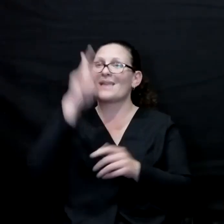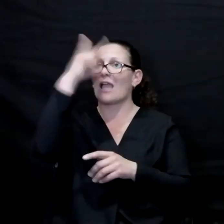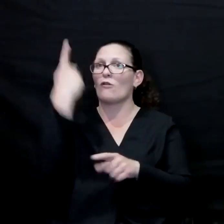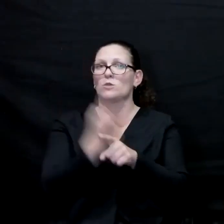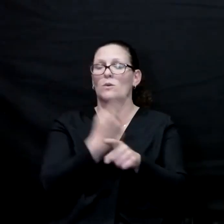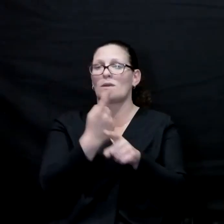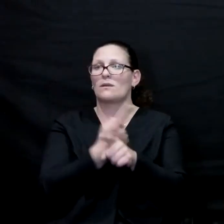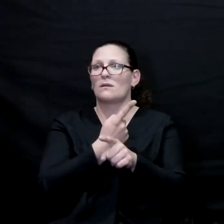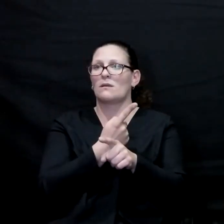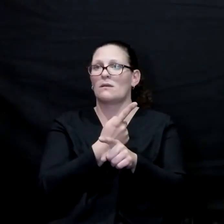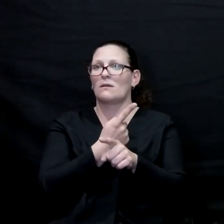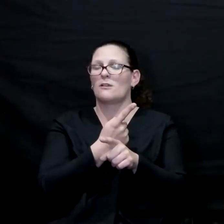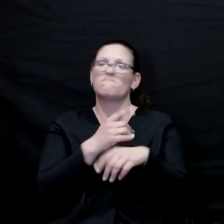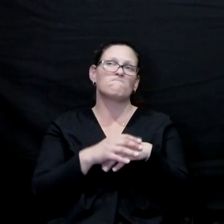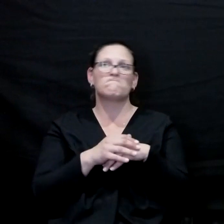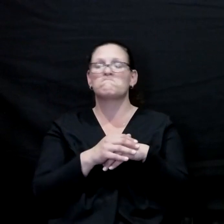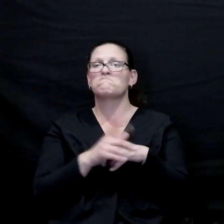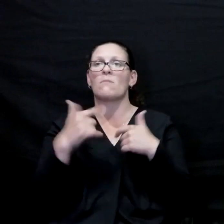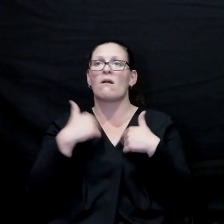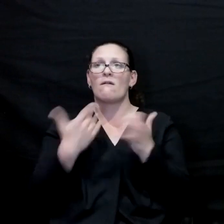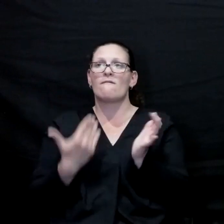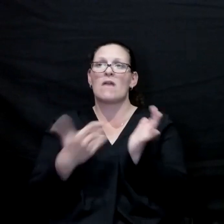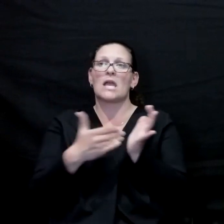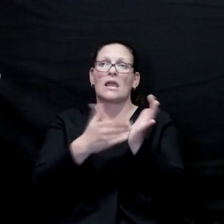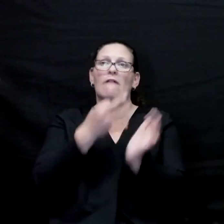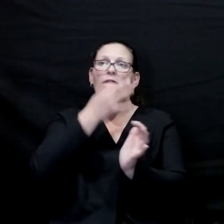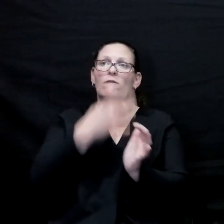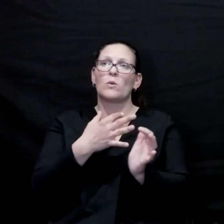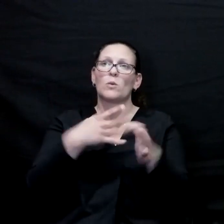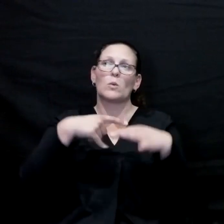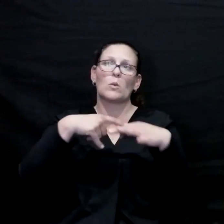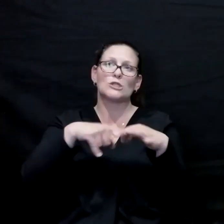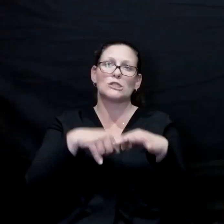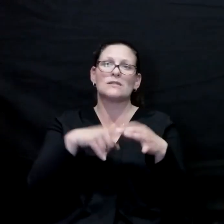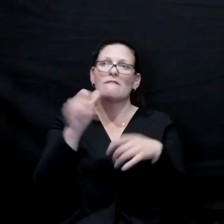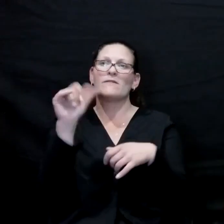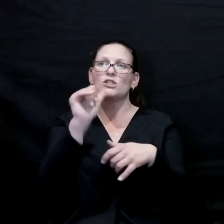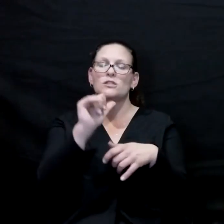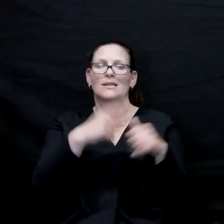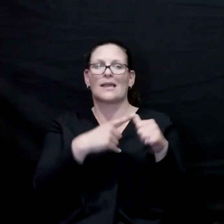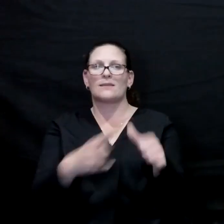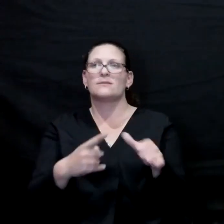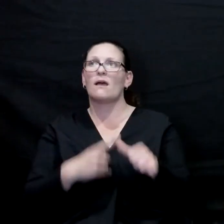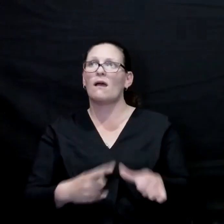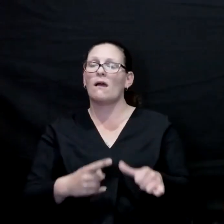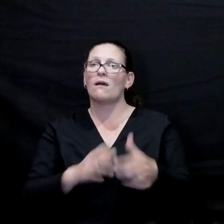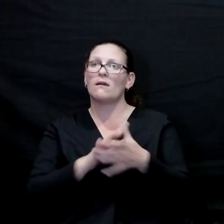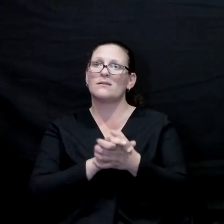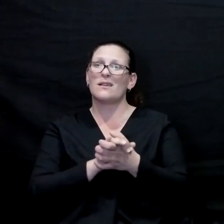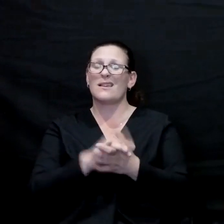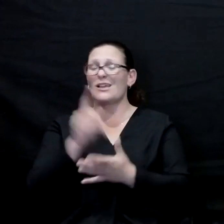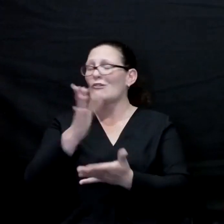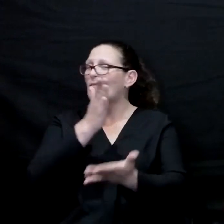No, I added a couple of questions that have been addressed. I think just to reiterate,